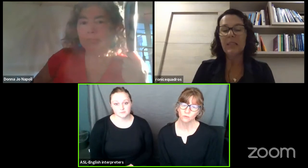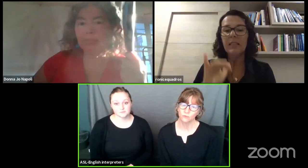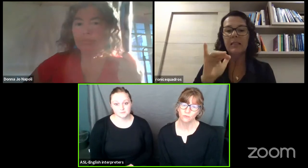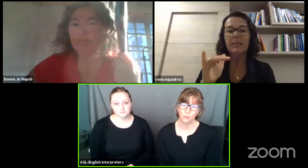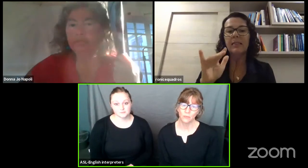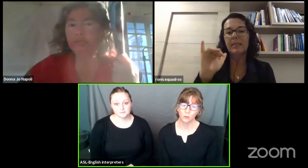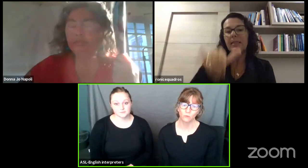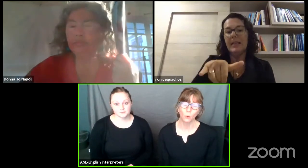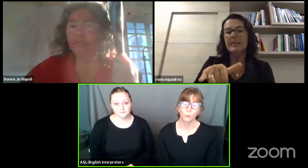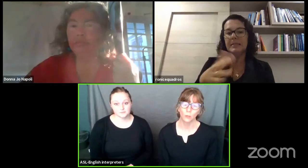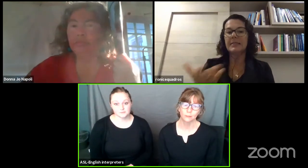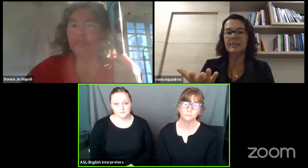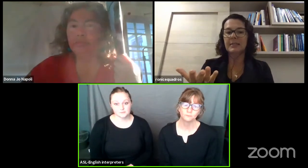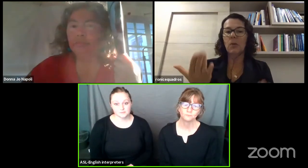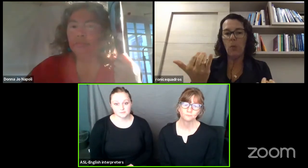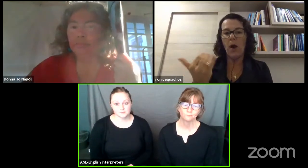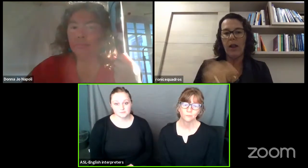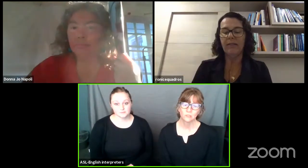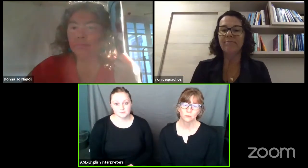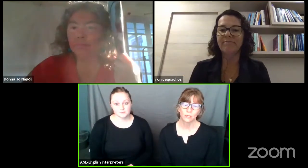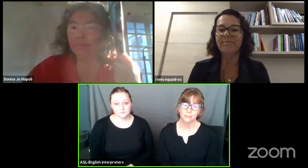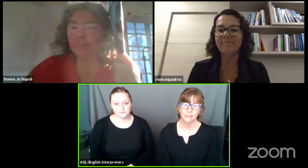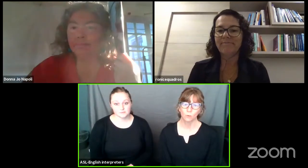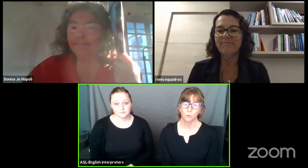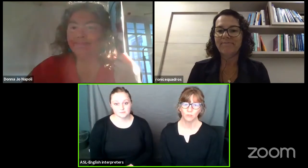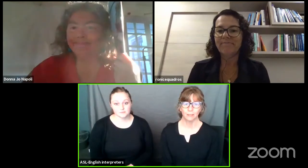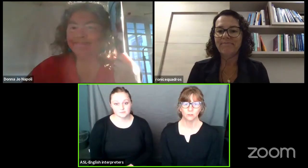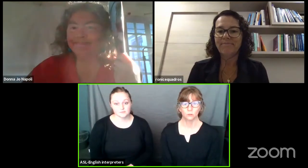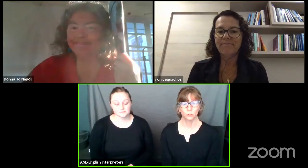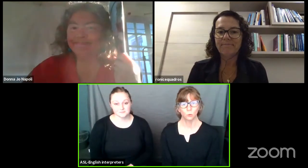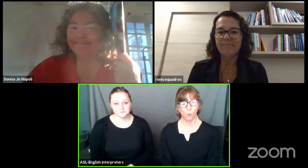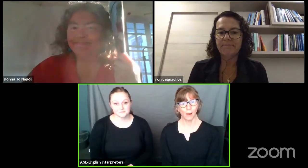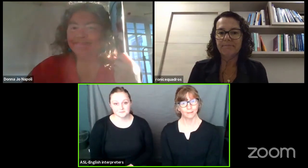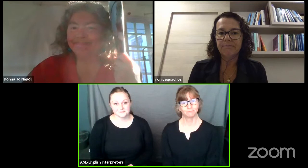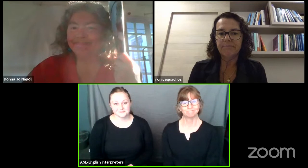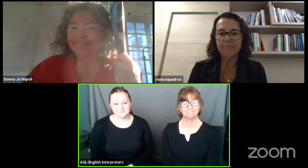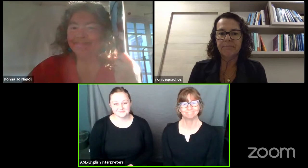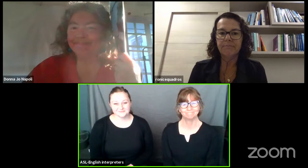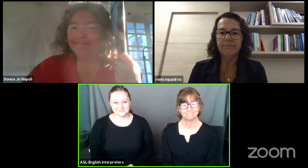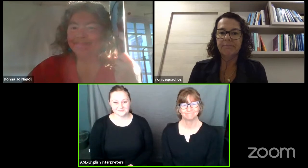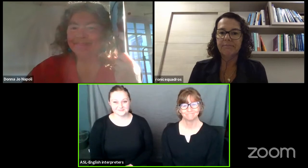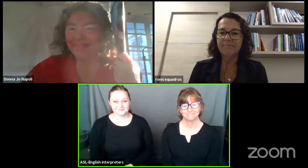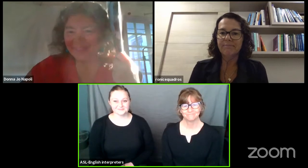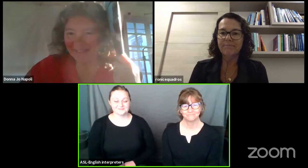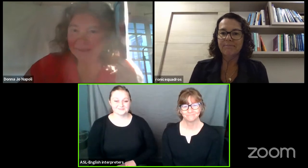skills from there forward. So I guess that would be the answer to why.